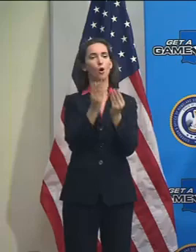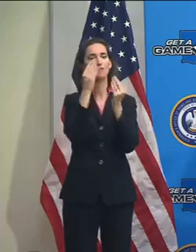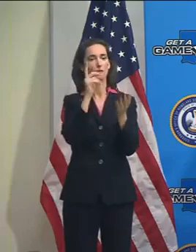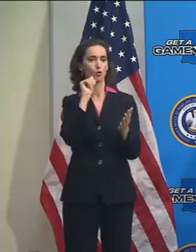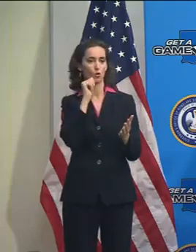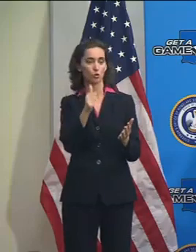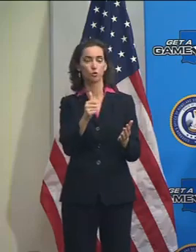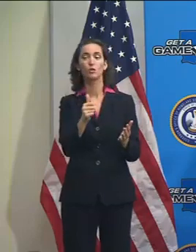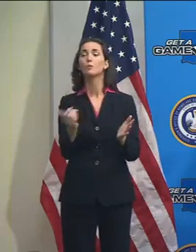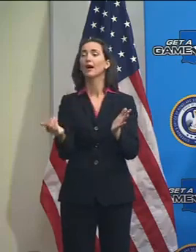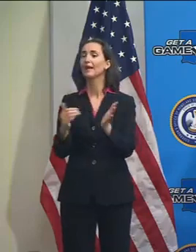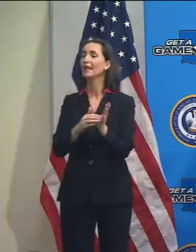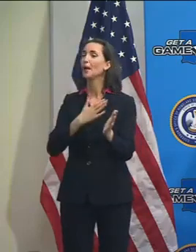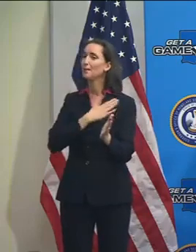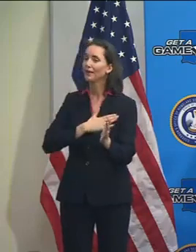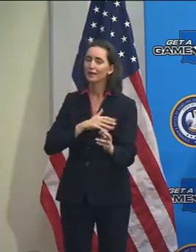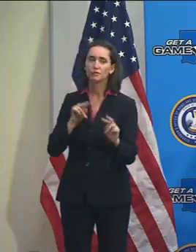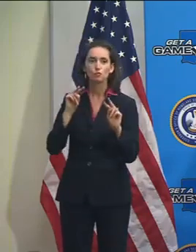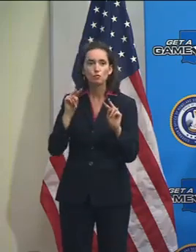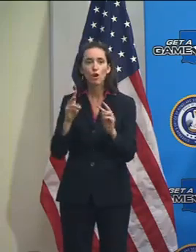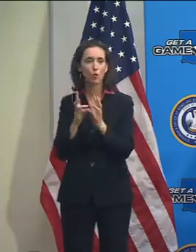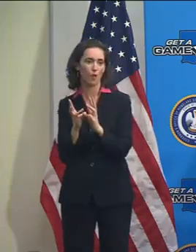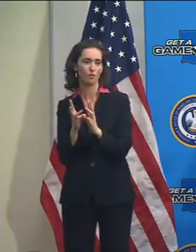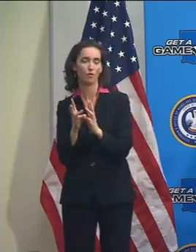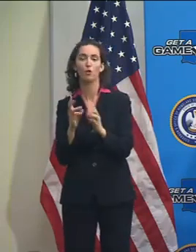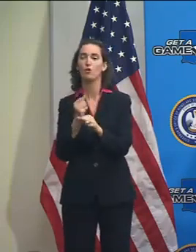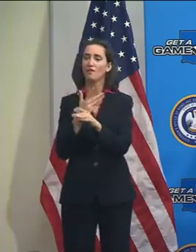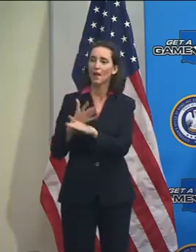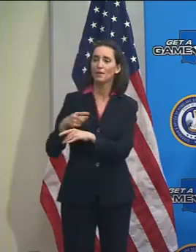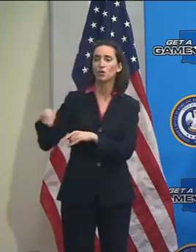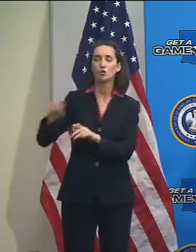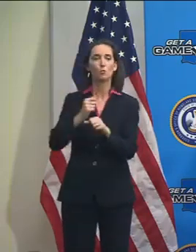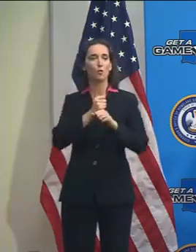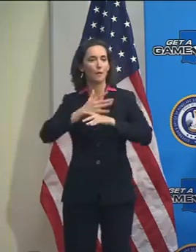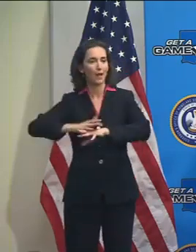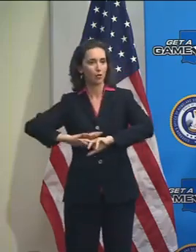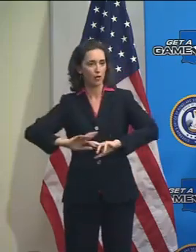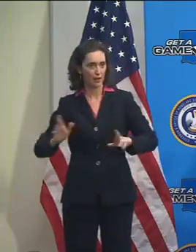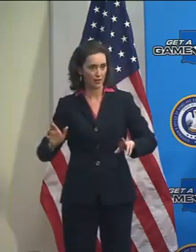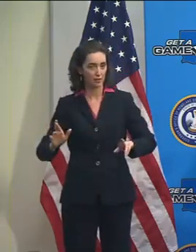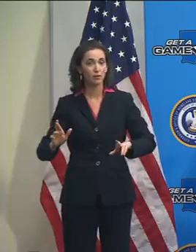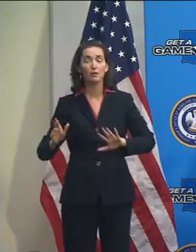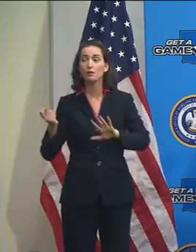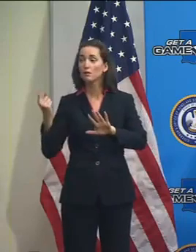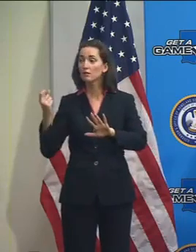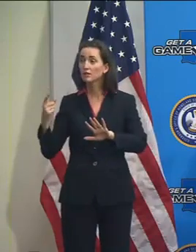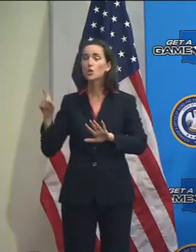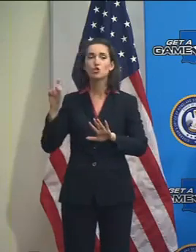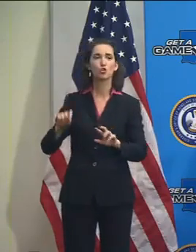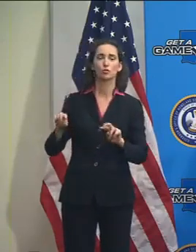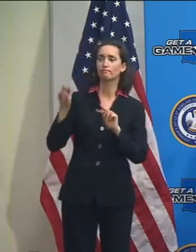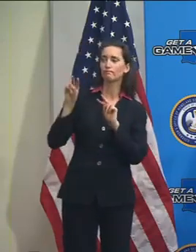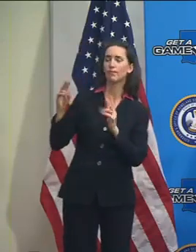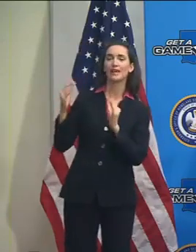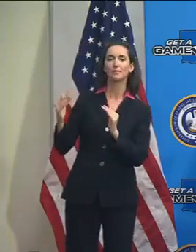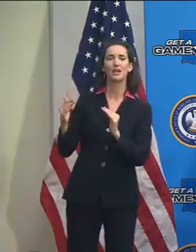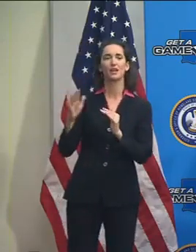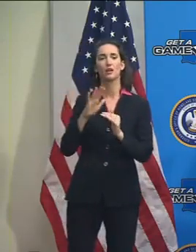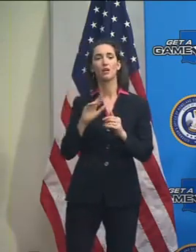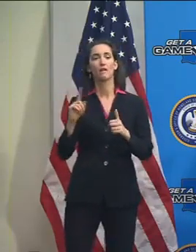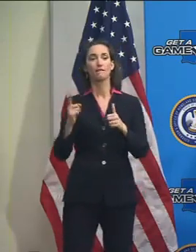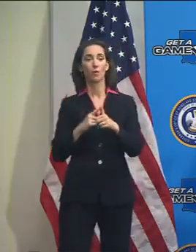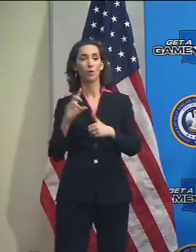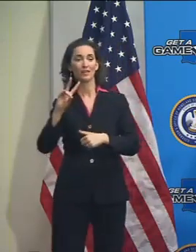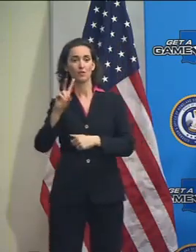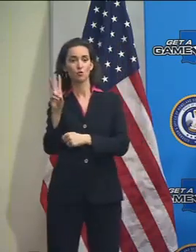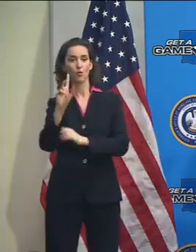everyone, please be weather aware. Get yourself and your family prepared. Understand that you should anticipate the first 72 hours is on